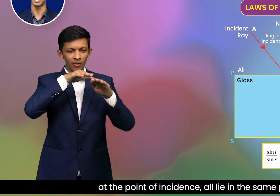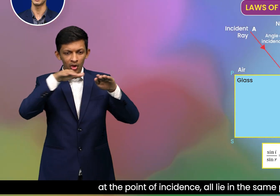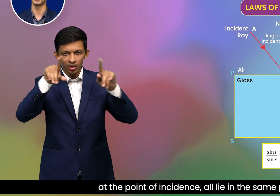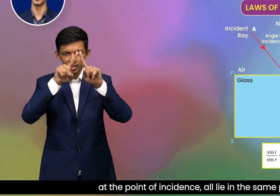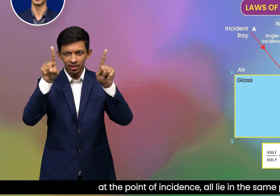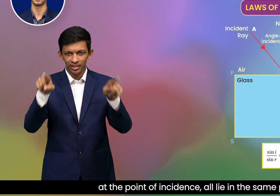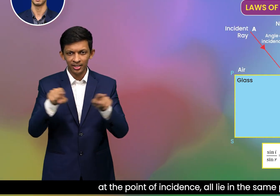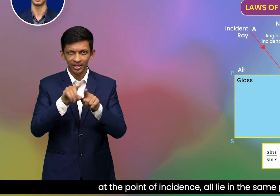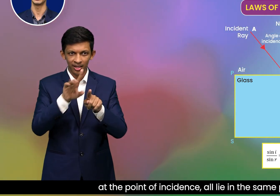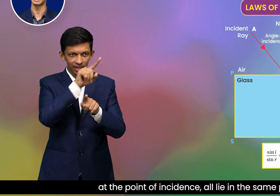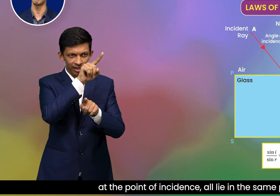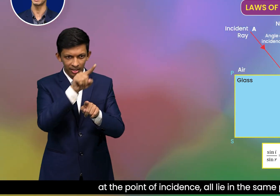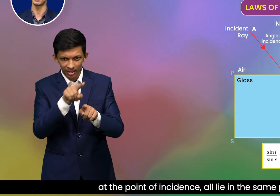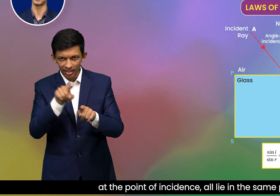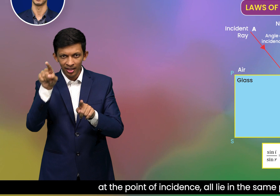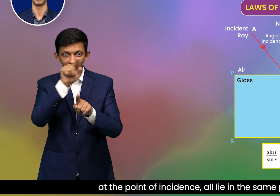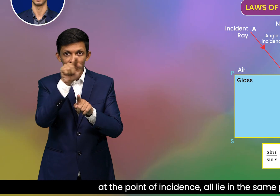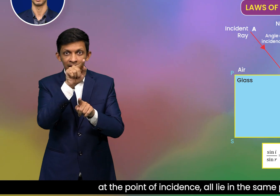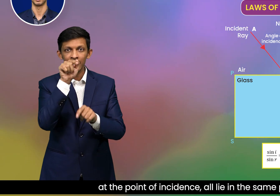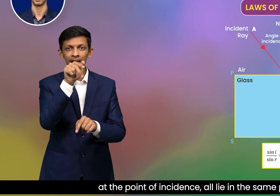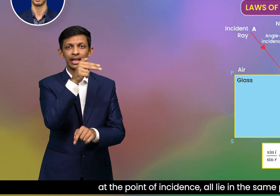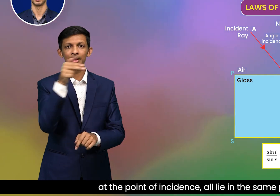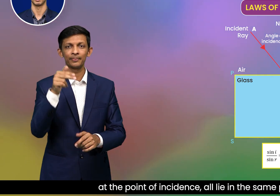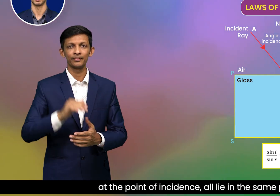all lie in the same plane.